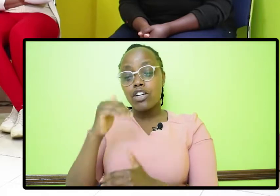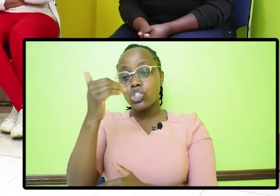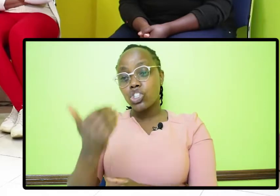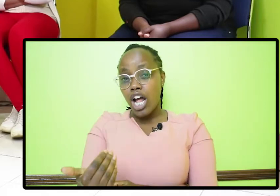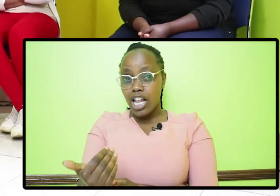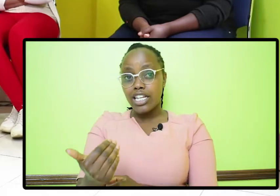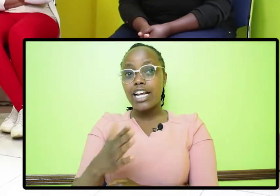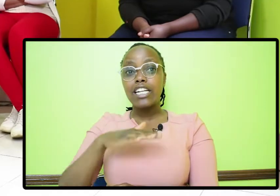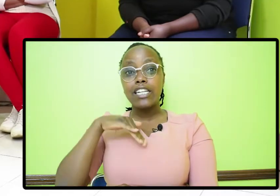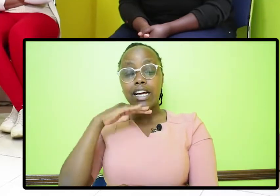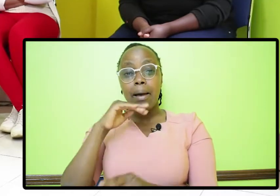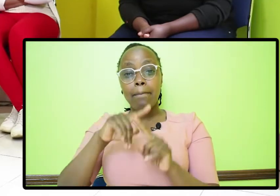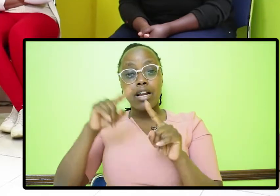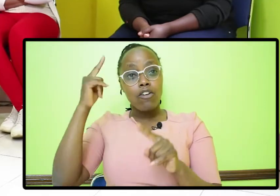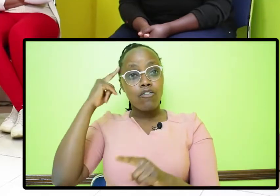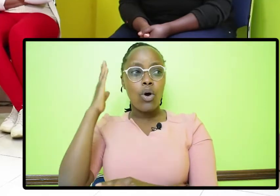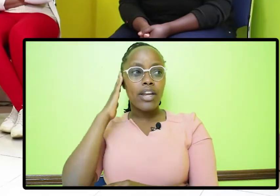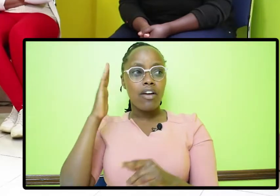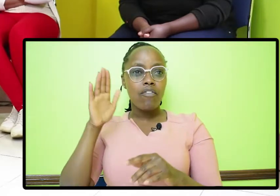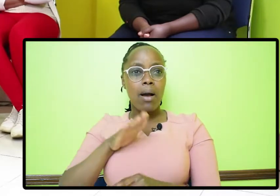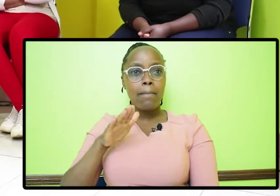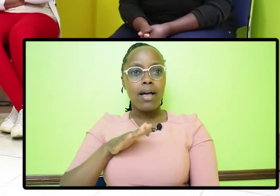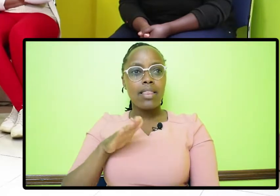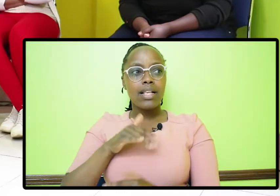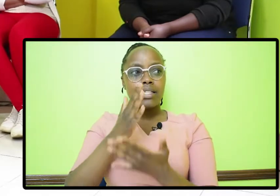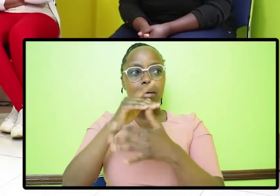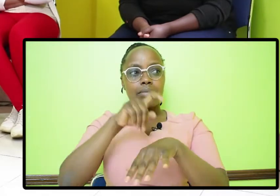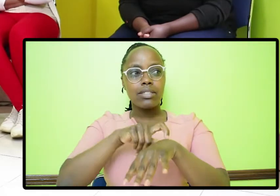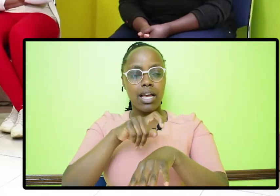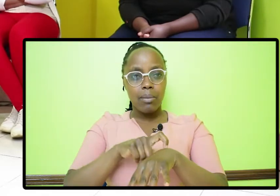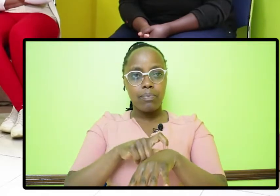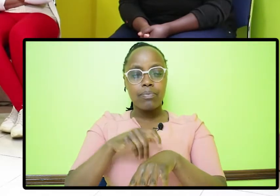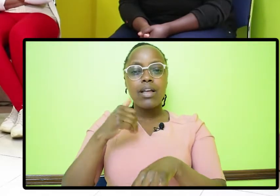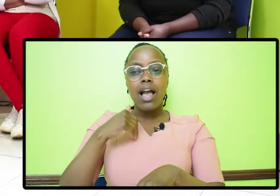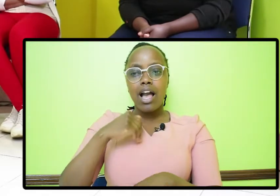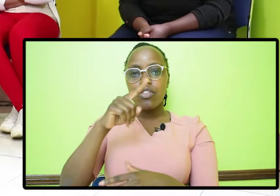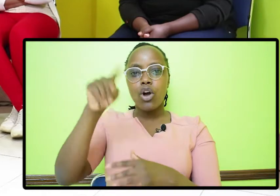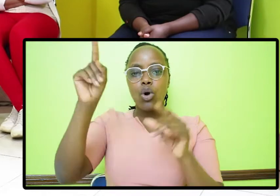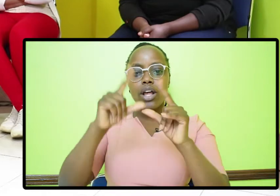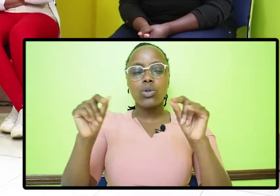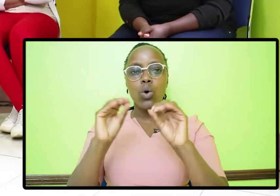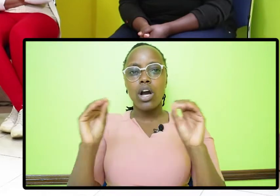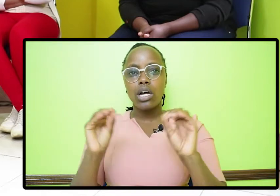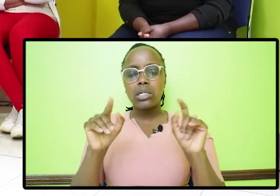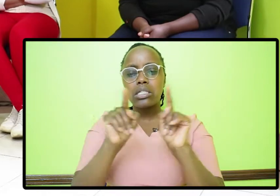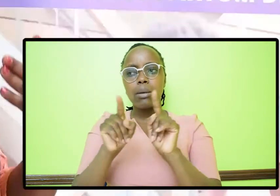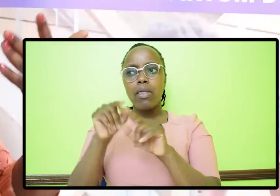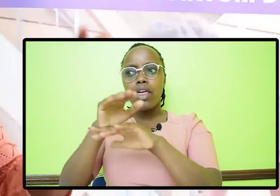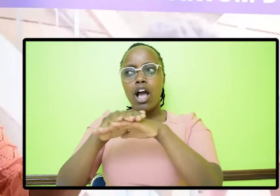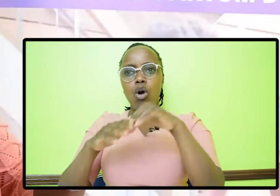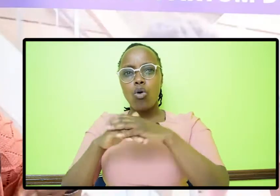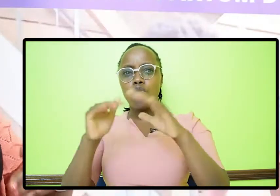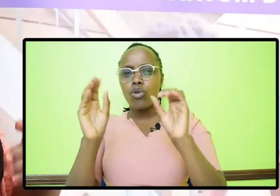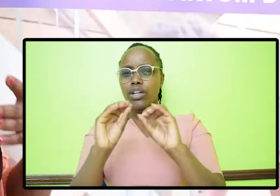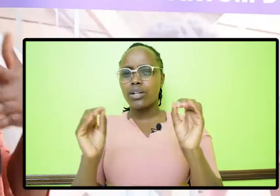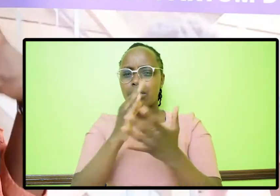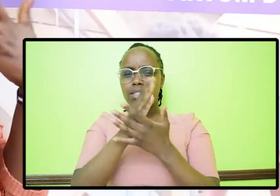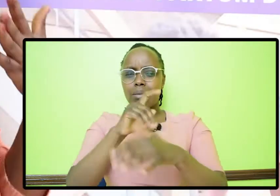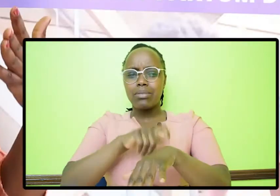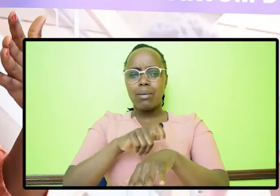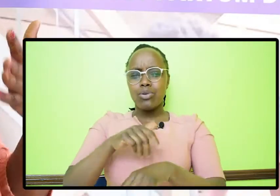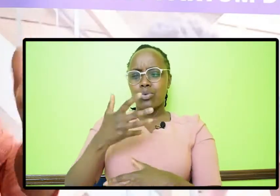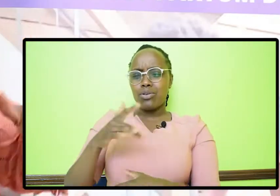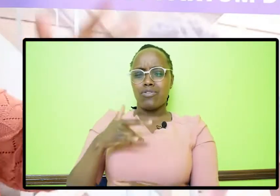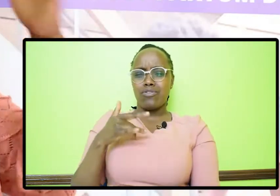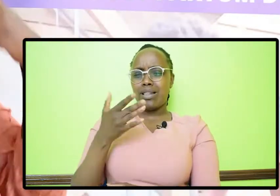loss, but for the deaf mothers, sometimes they don't get the right words. Maybe they are not even comforted.